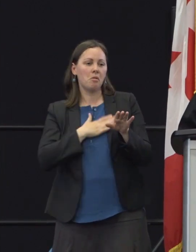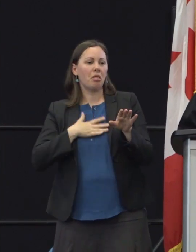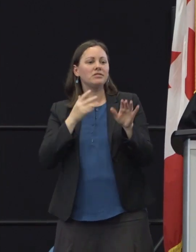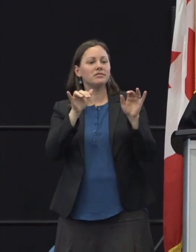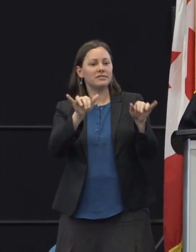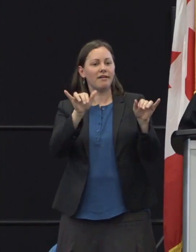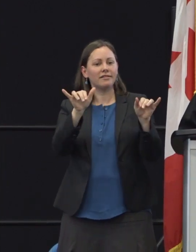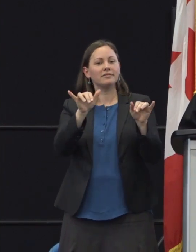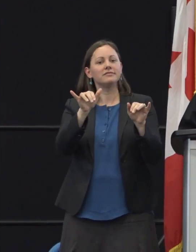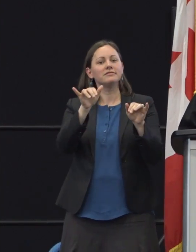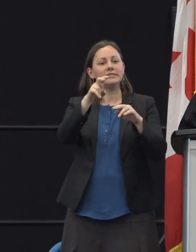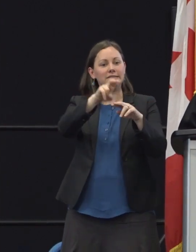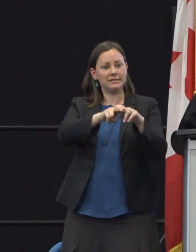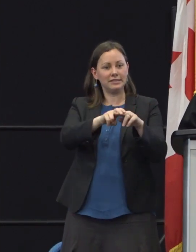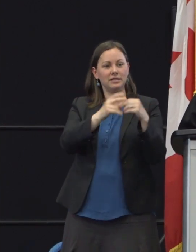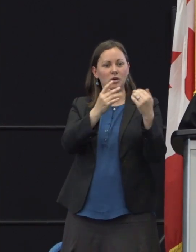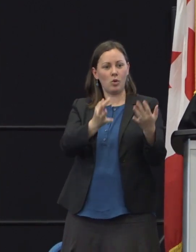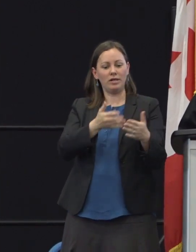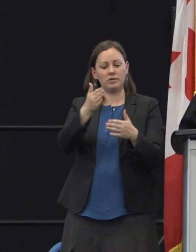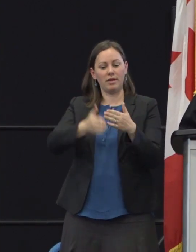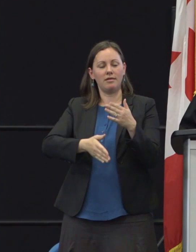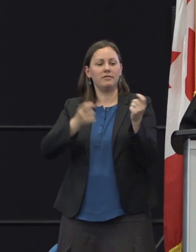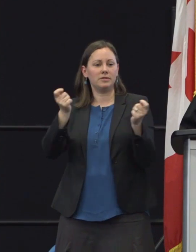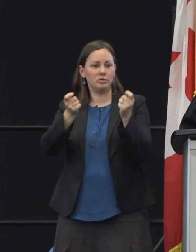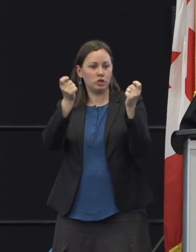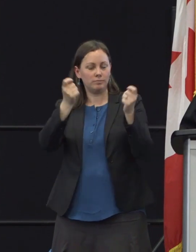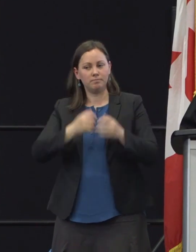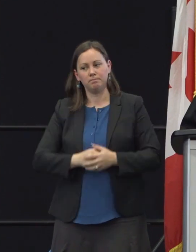seat and remain seated until the end of the ceremony.